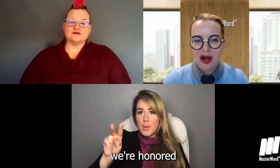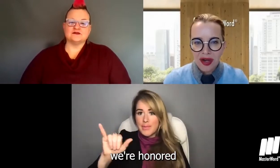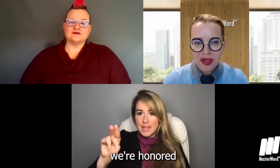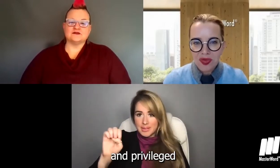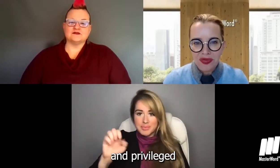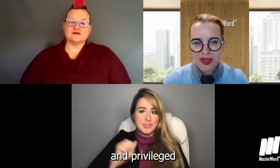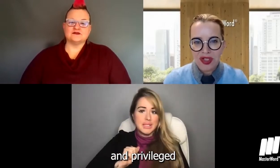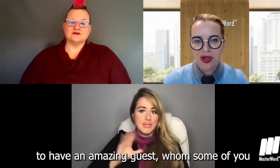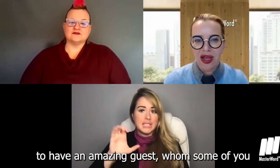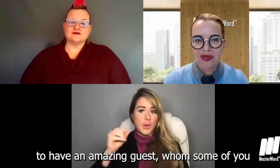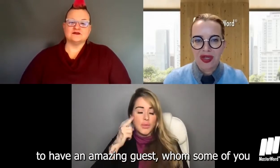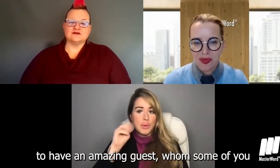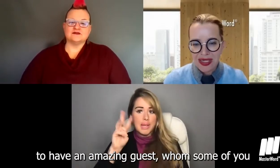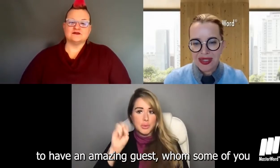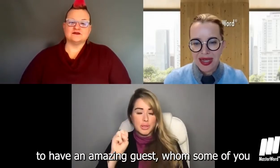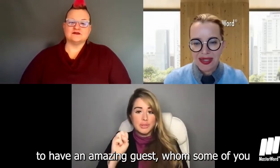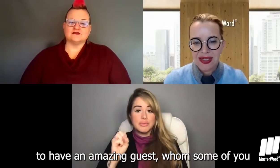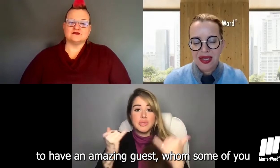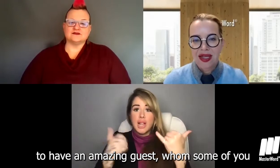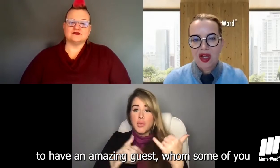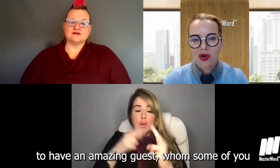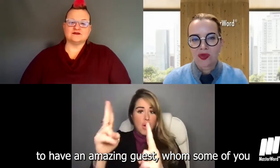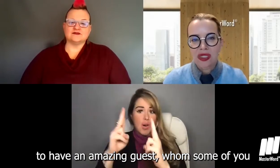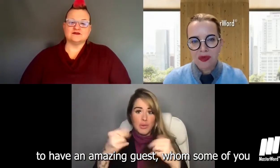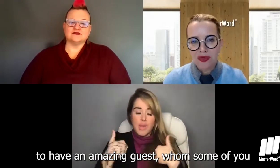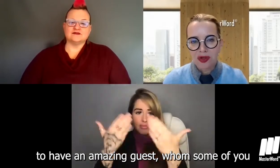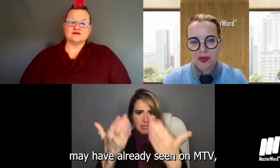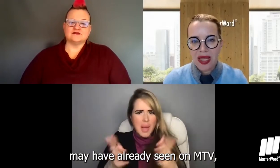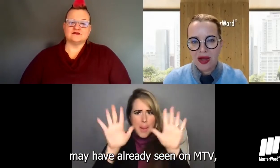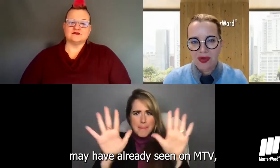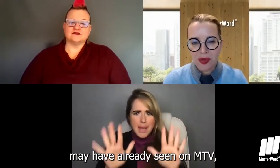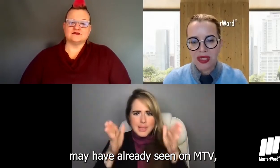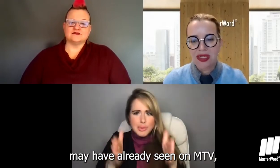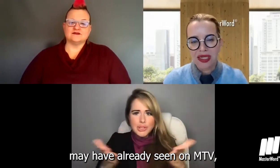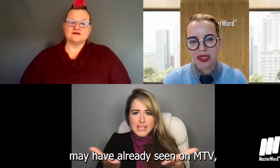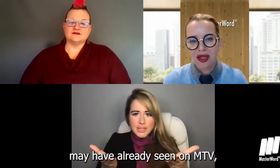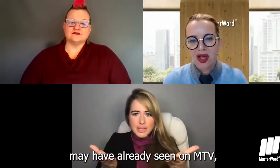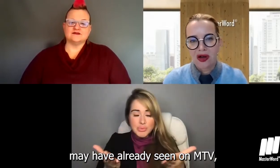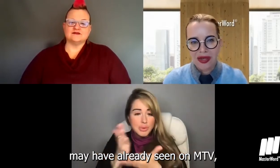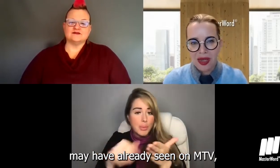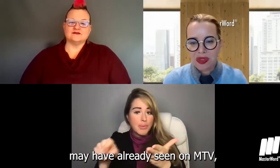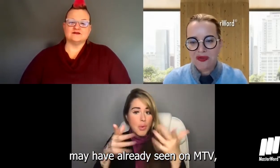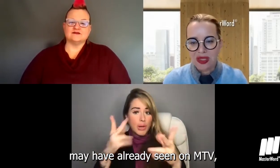honored and privileged to have an amazing guest, whom some of you may have already seen on MTV,